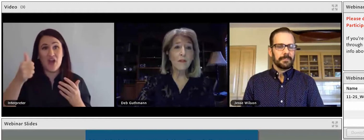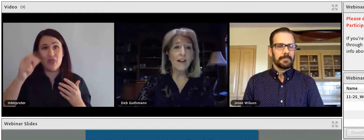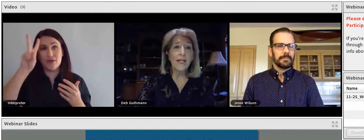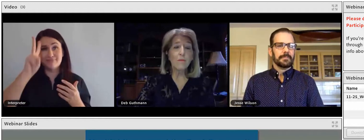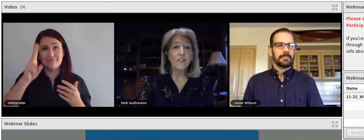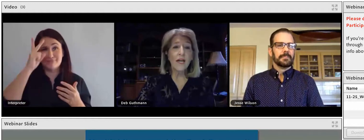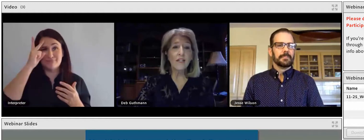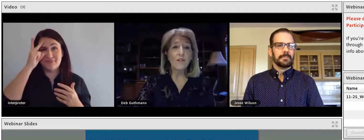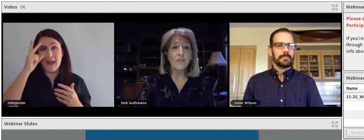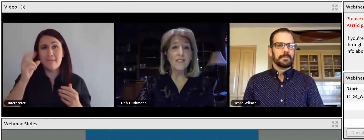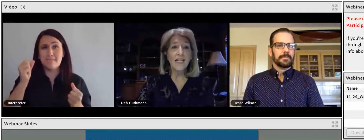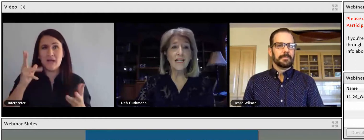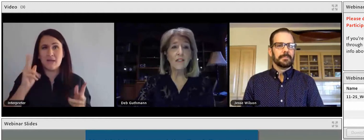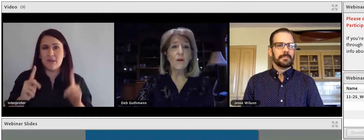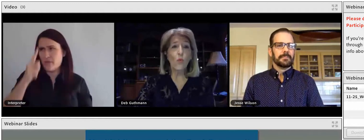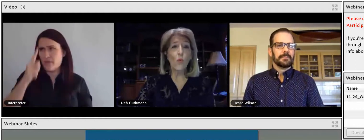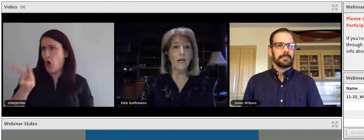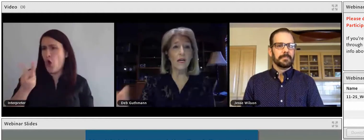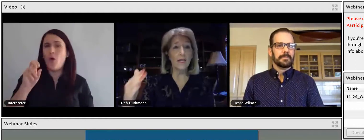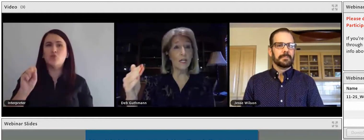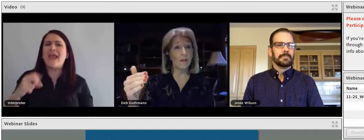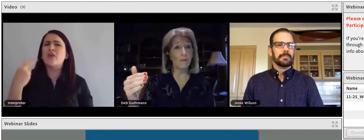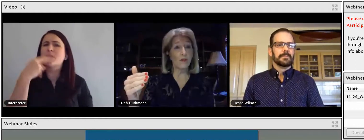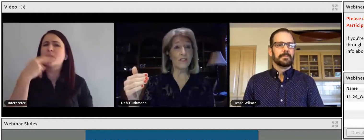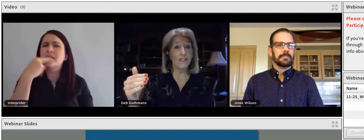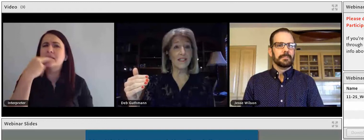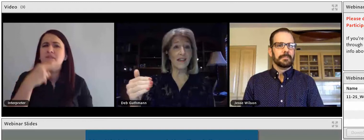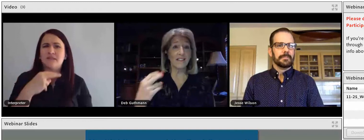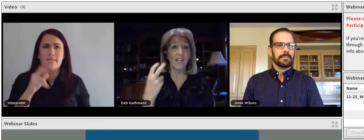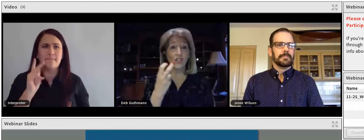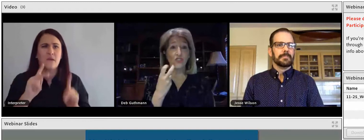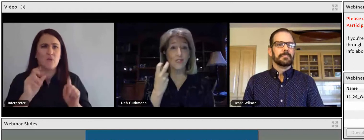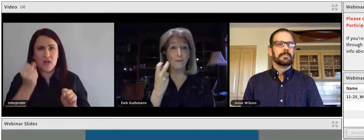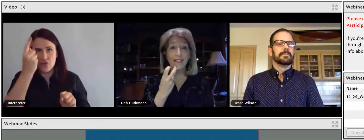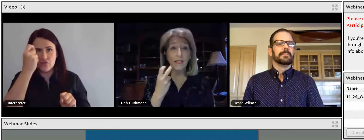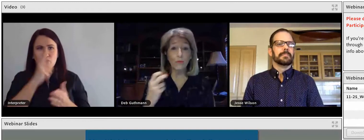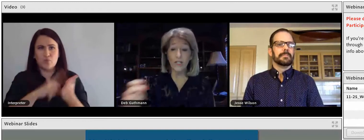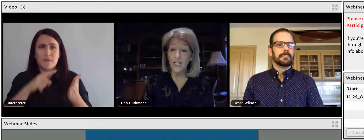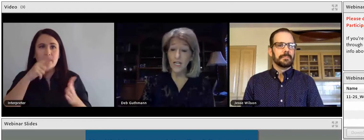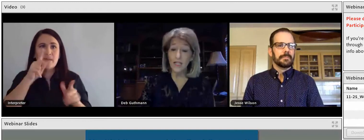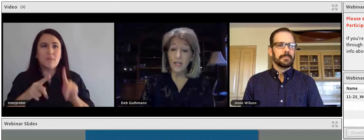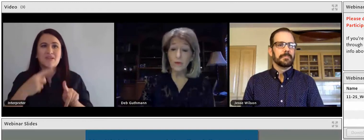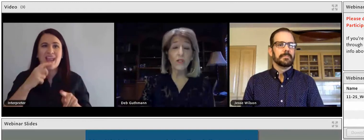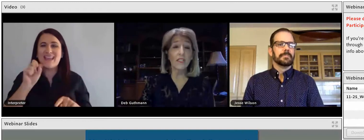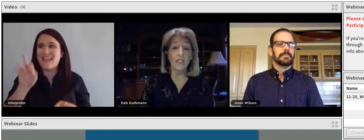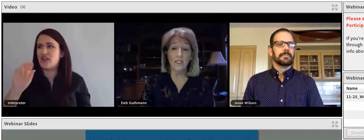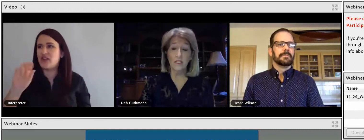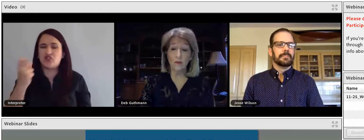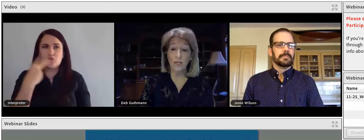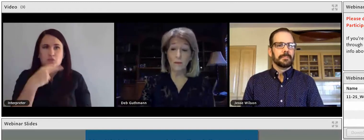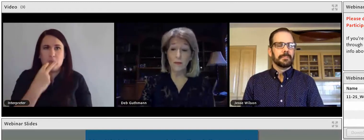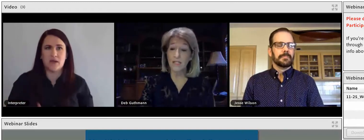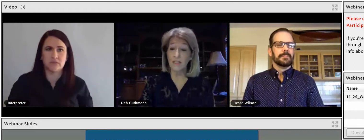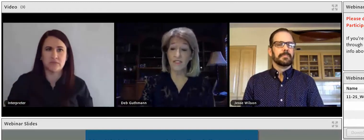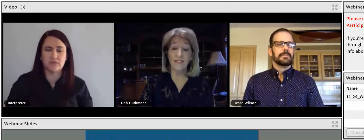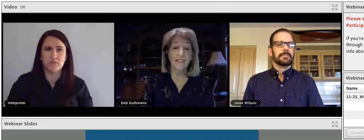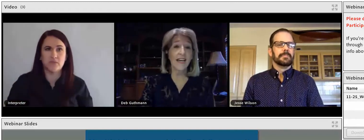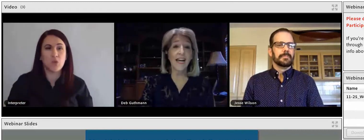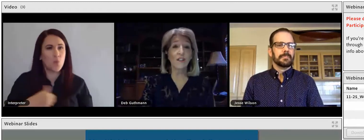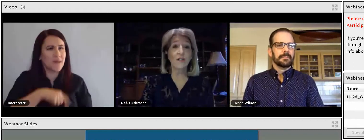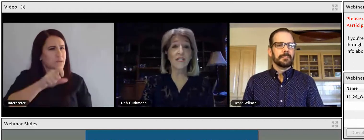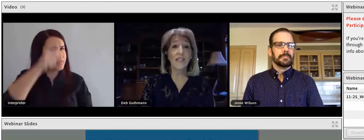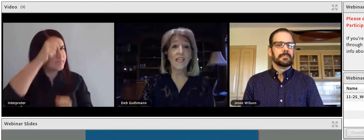that people are able to understand what a hearing person says just by lip reading. And I think we really need to keep in mind